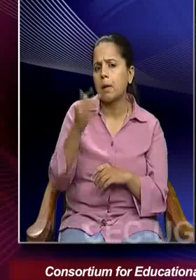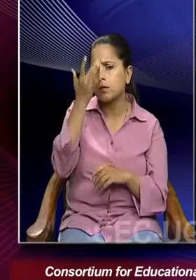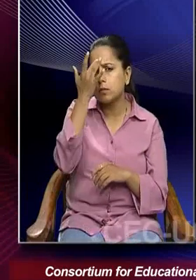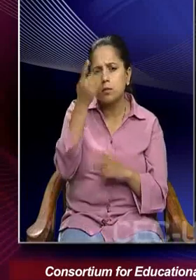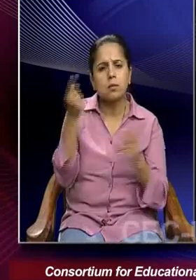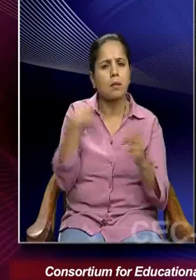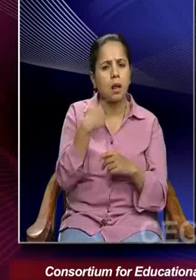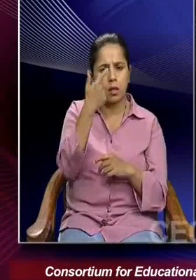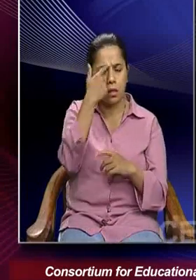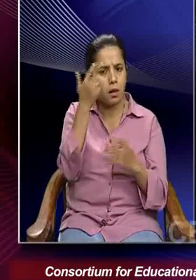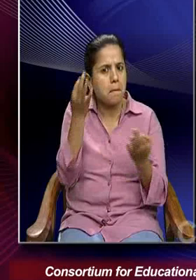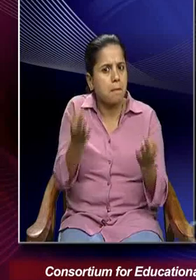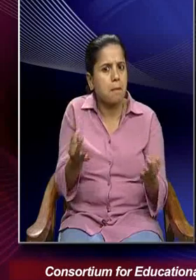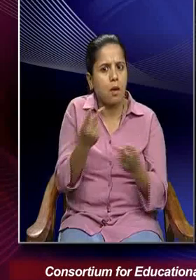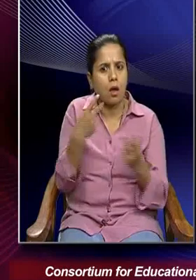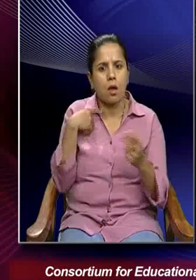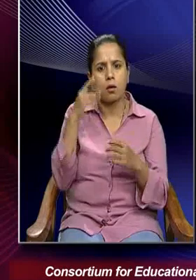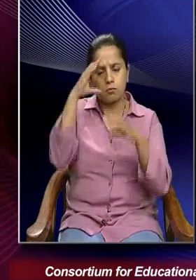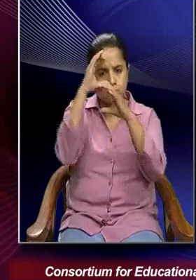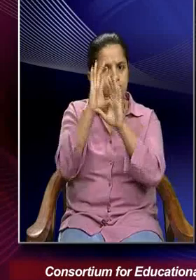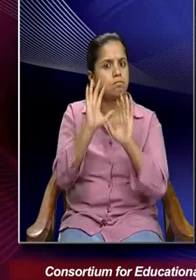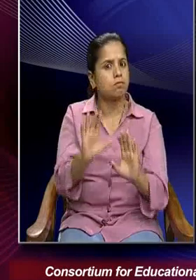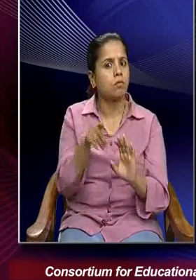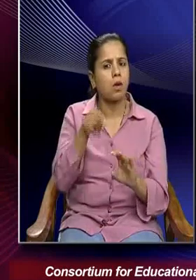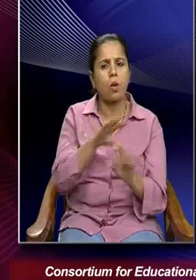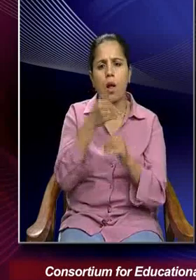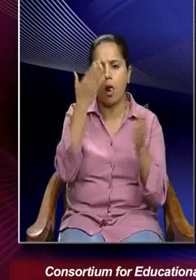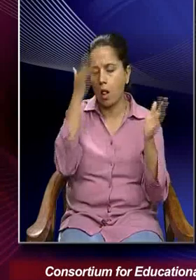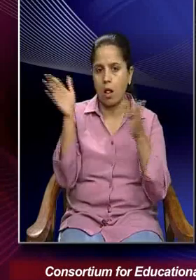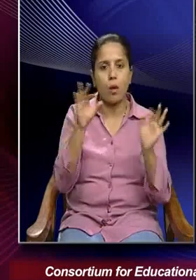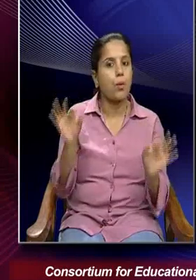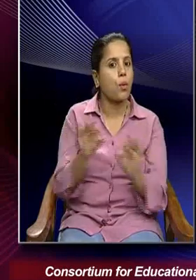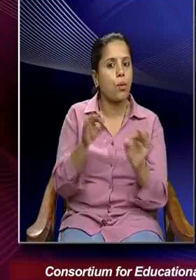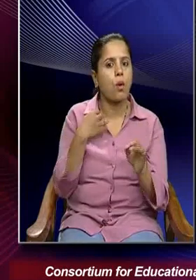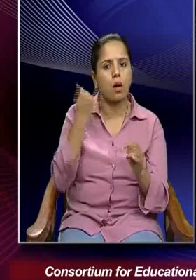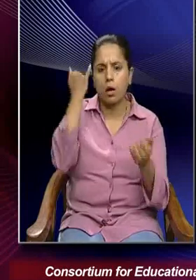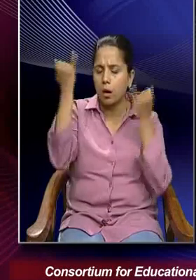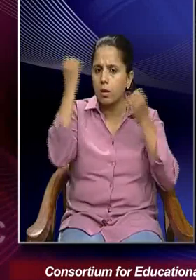meditation and consists in undisturbed flow of thoughts